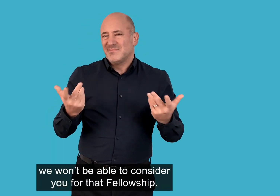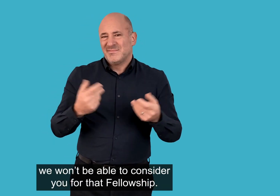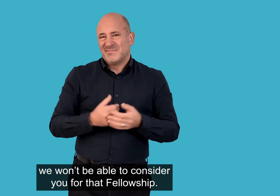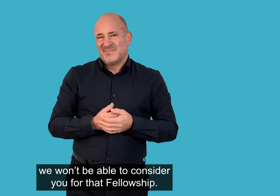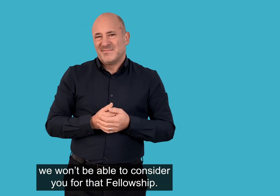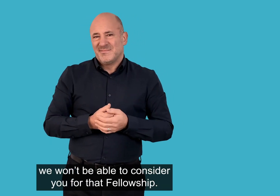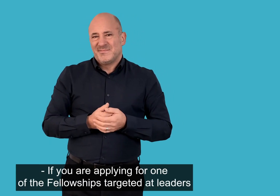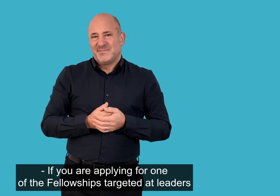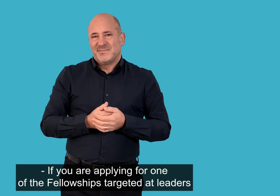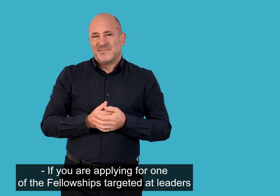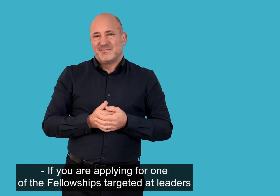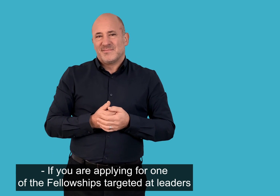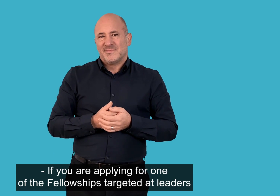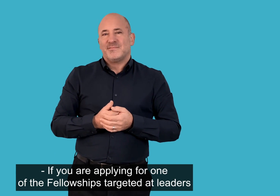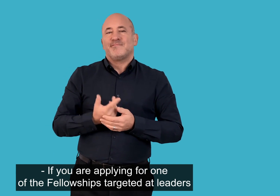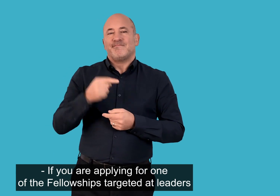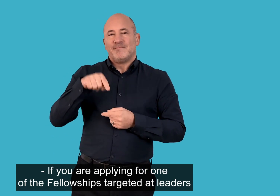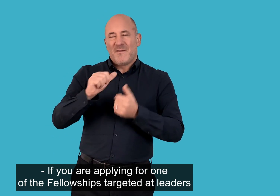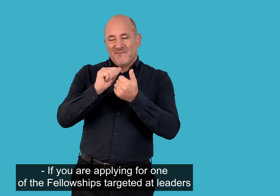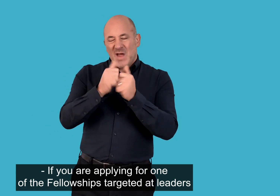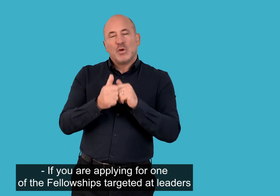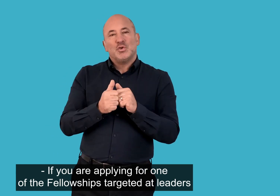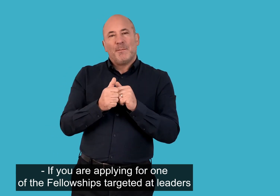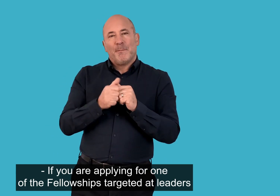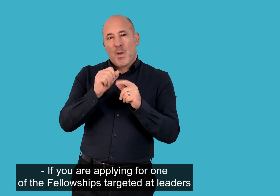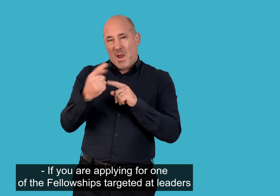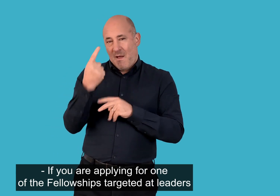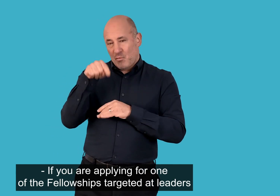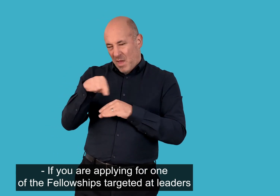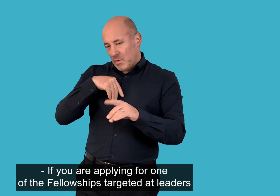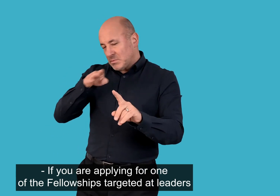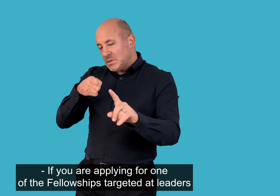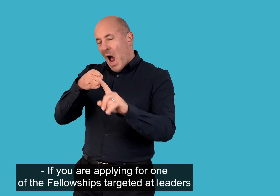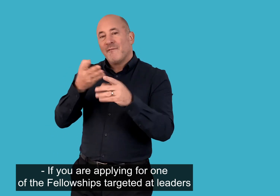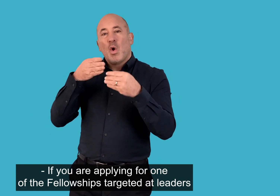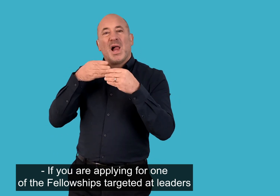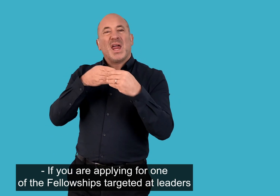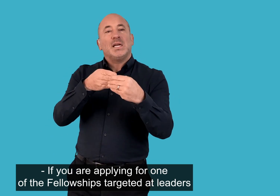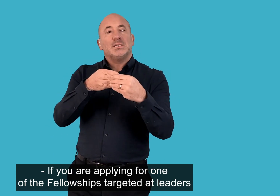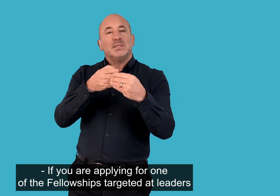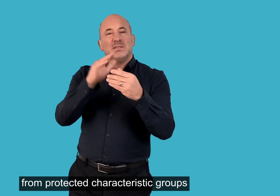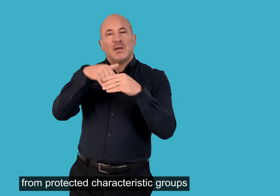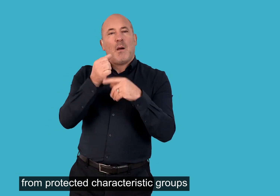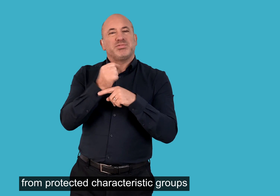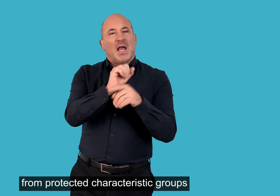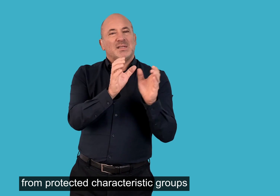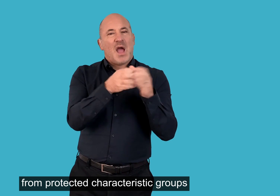fellowship. If you are applying for one of the fellowships targeted at leaders, From